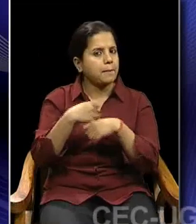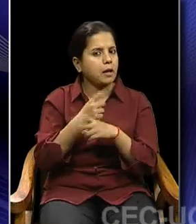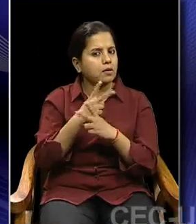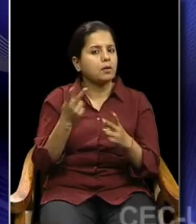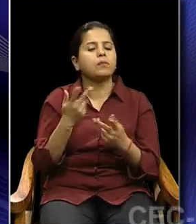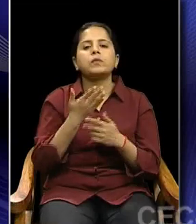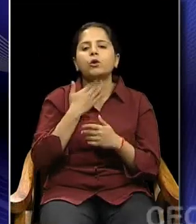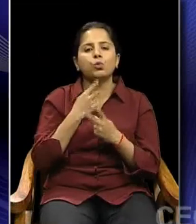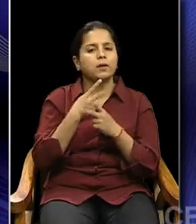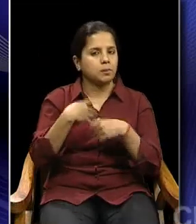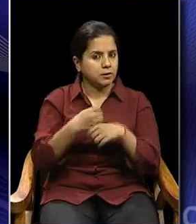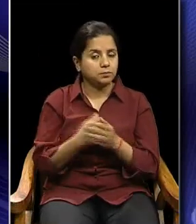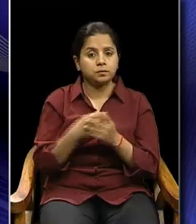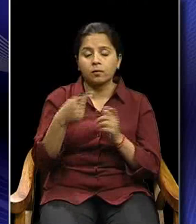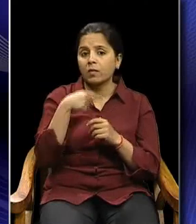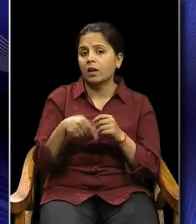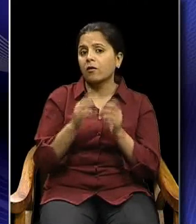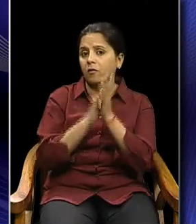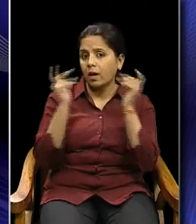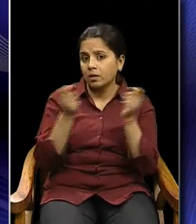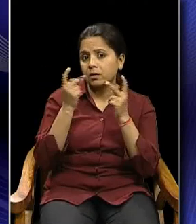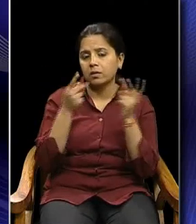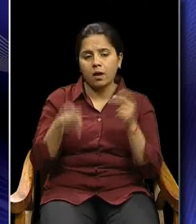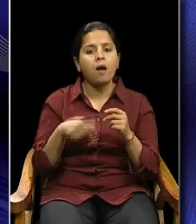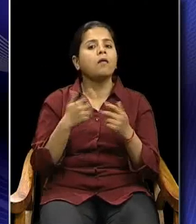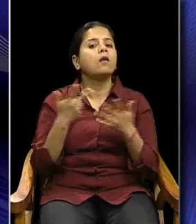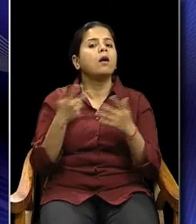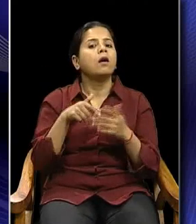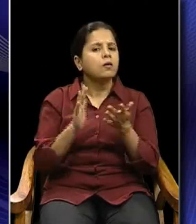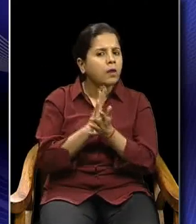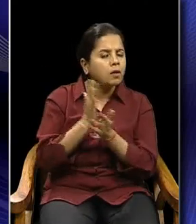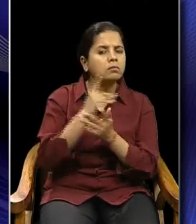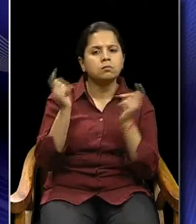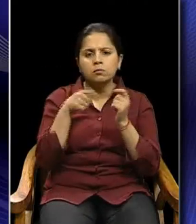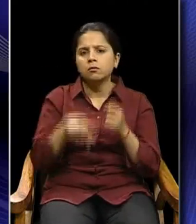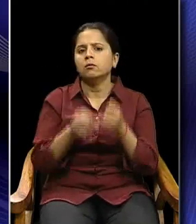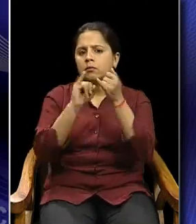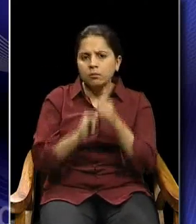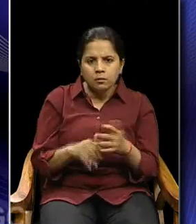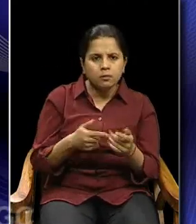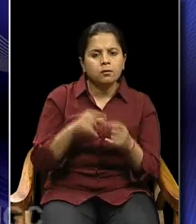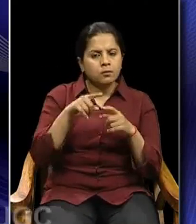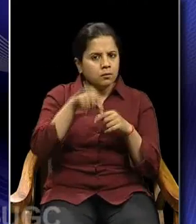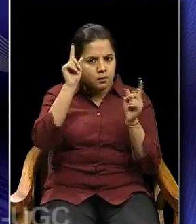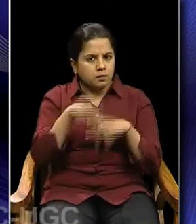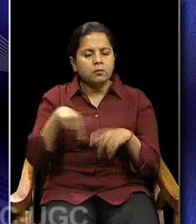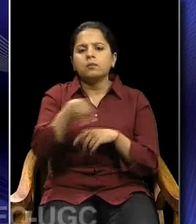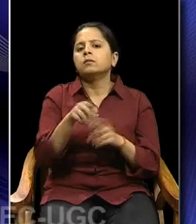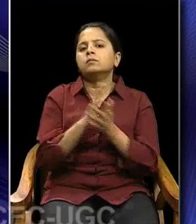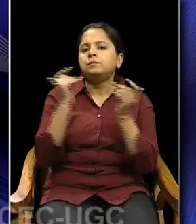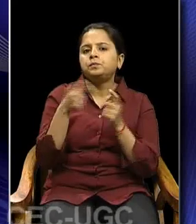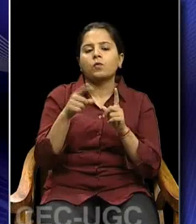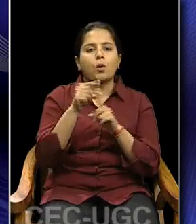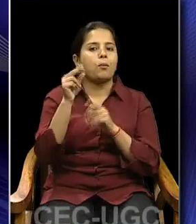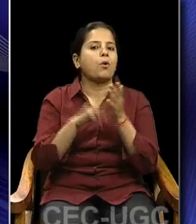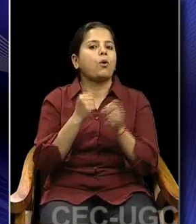talk about that way, such kind of festivals, when they are being celebrated in south of India, then this festival is celebrated as Pongal,